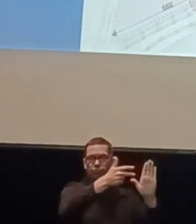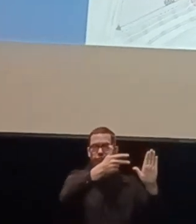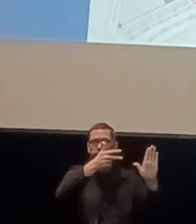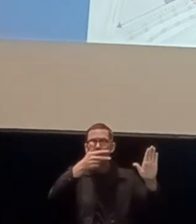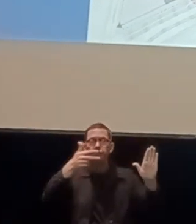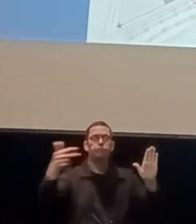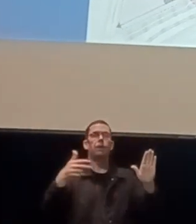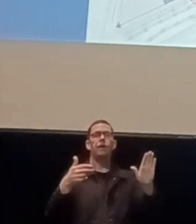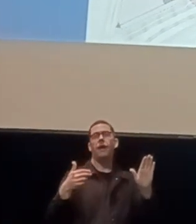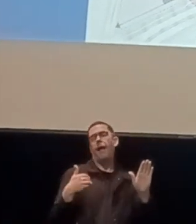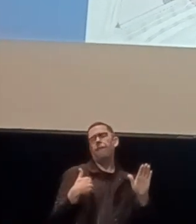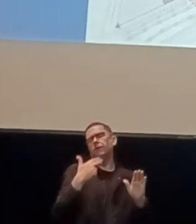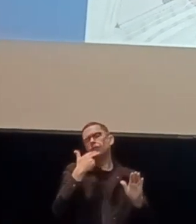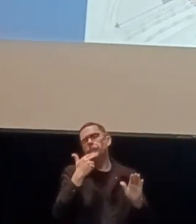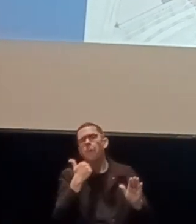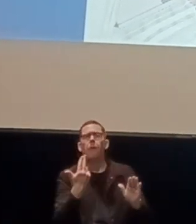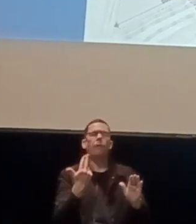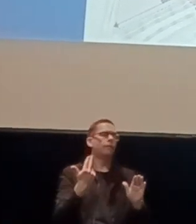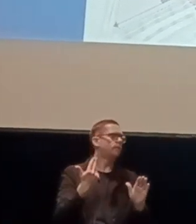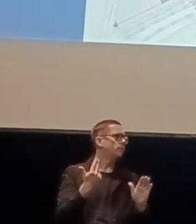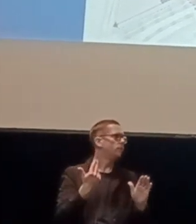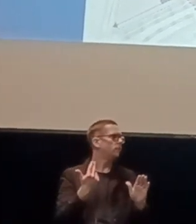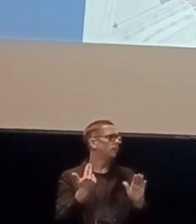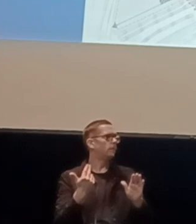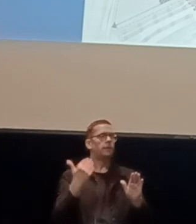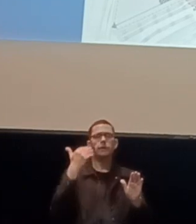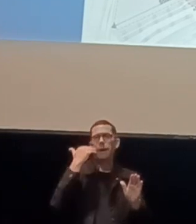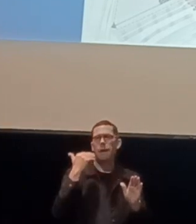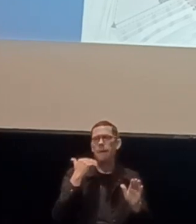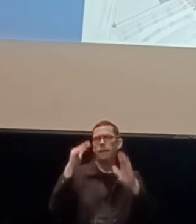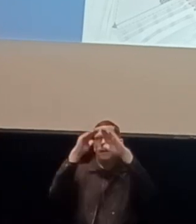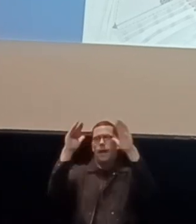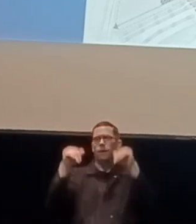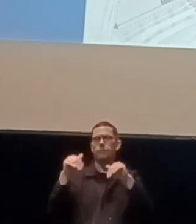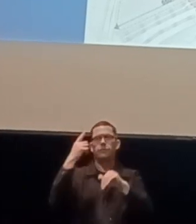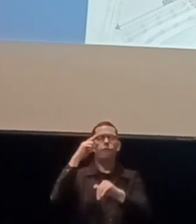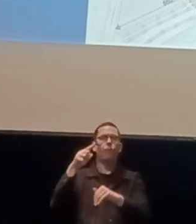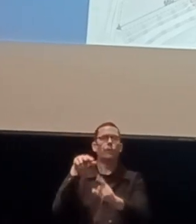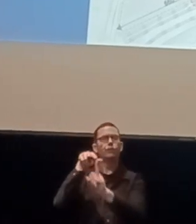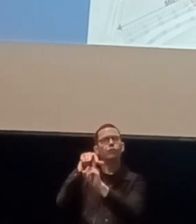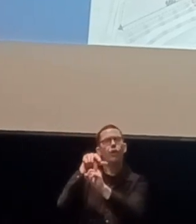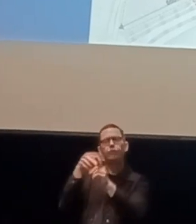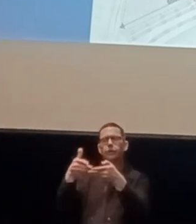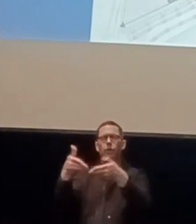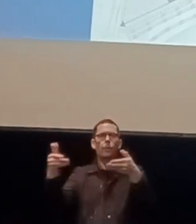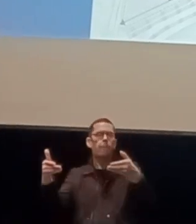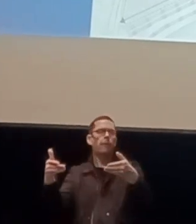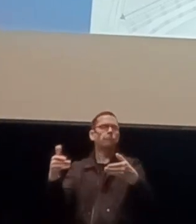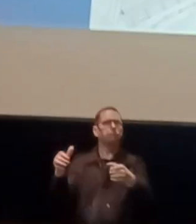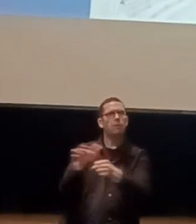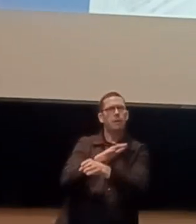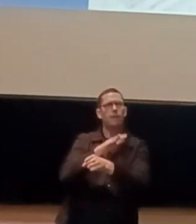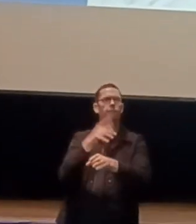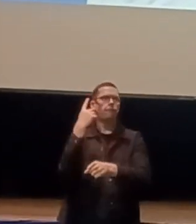small, relatively small head house for charging equipment, as well as plenty of space for